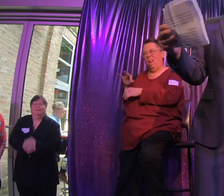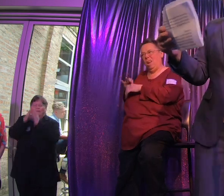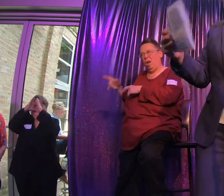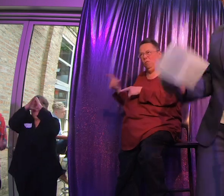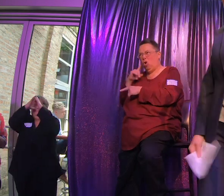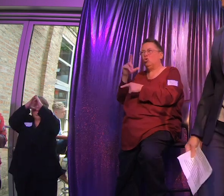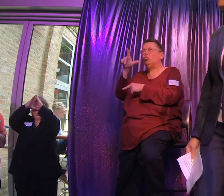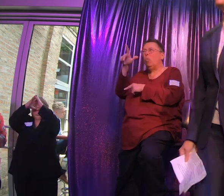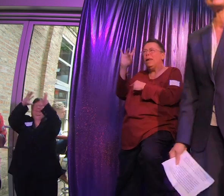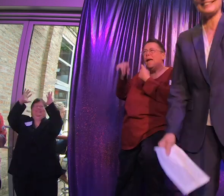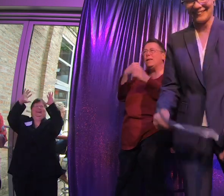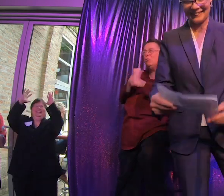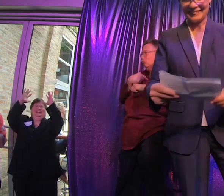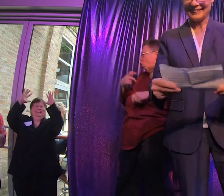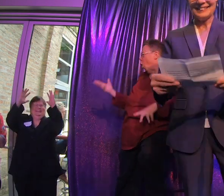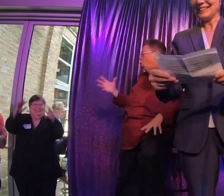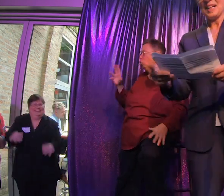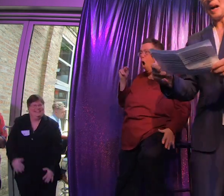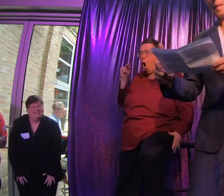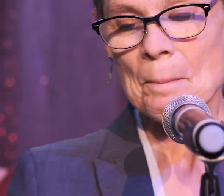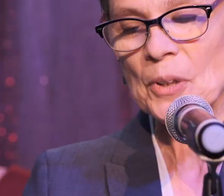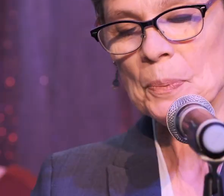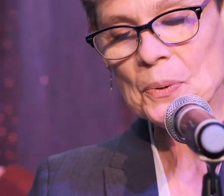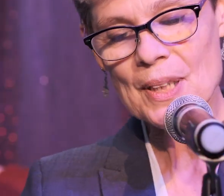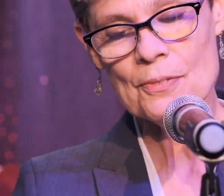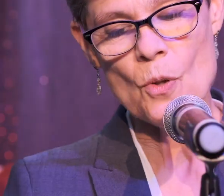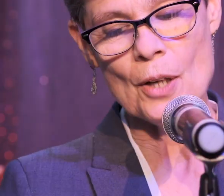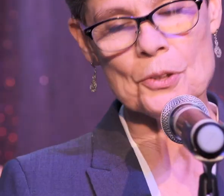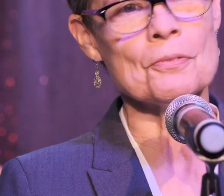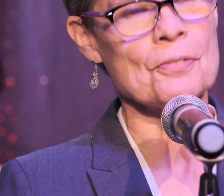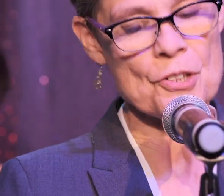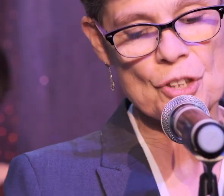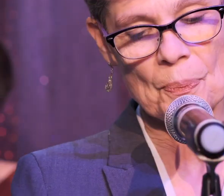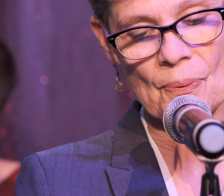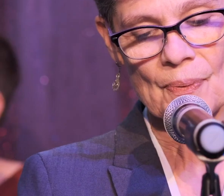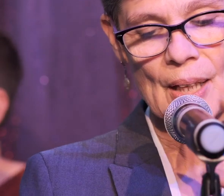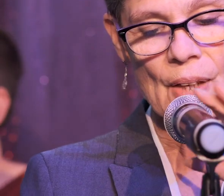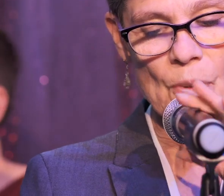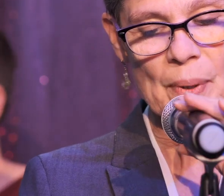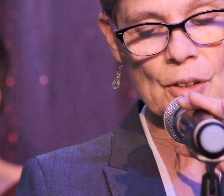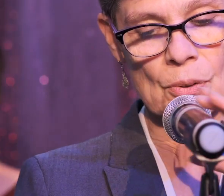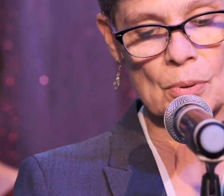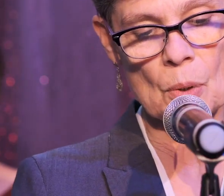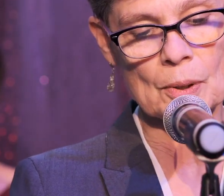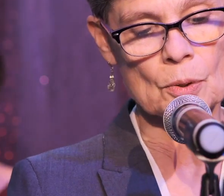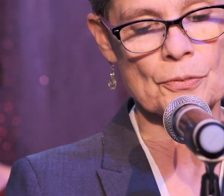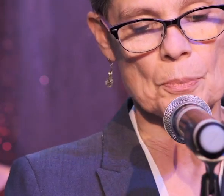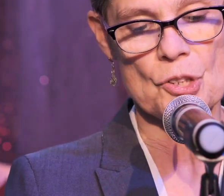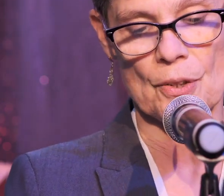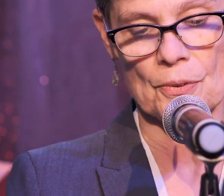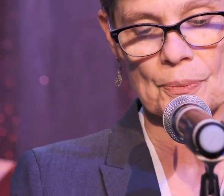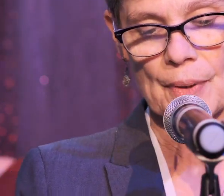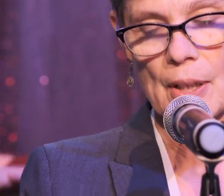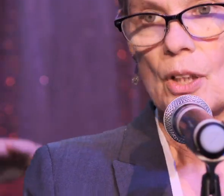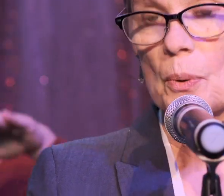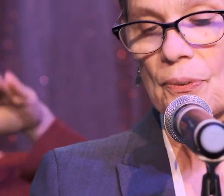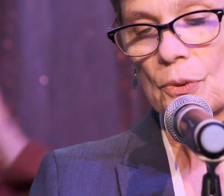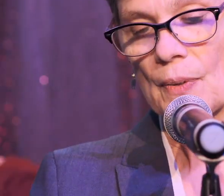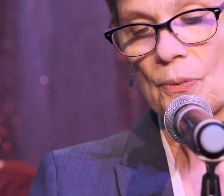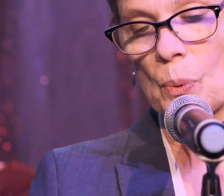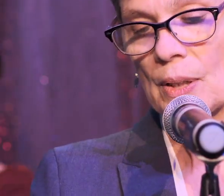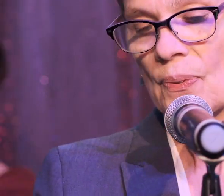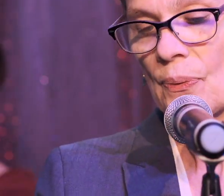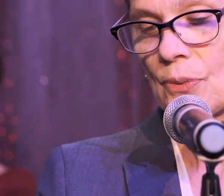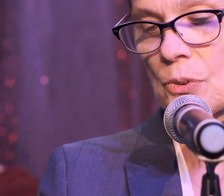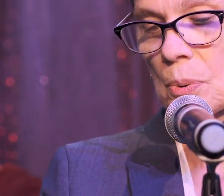ago. What? Oh, God. But the beauty of long-term friendships is that we get to grow and learn from each other. We